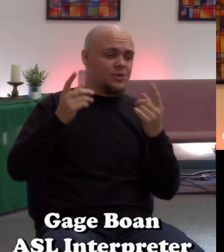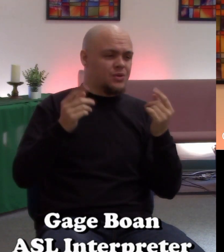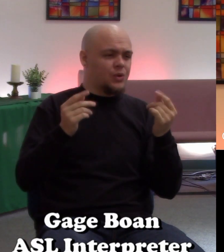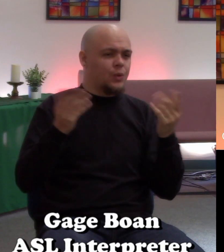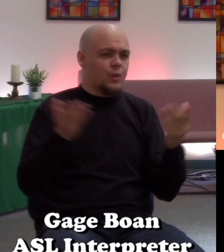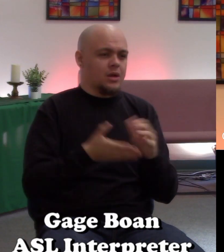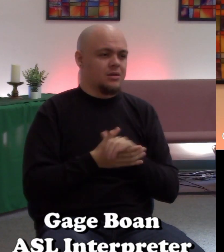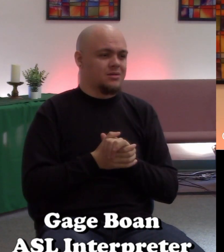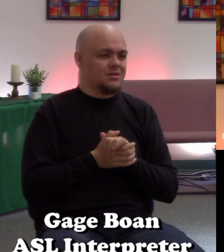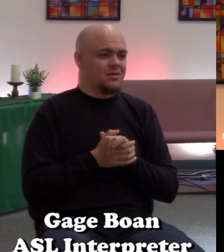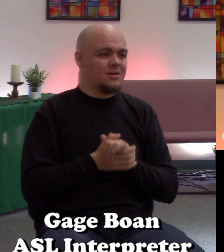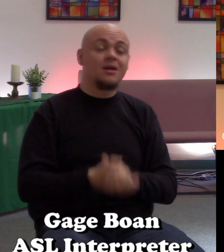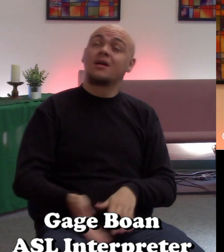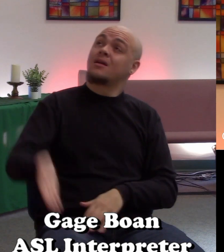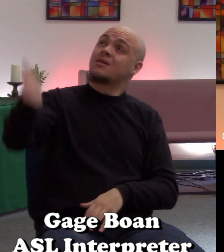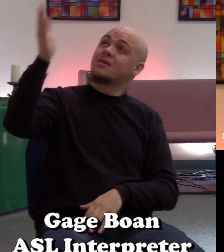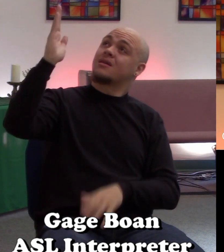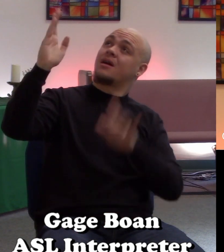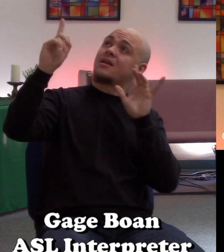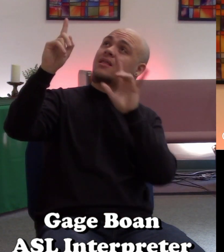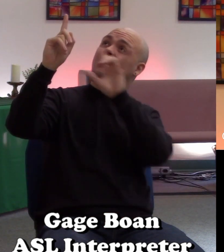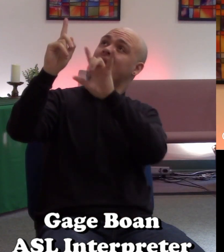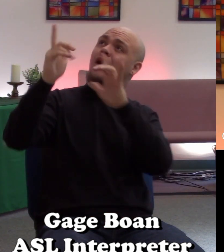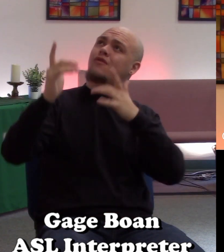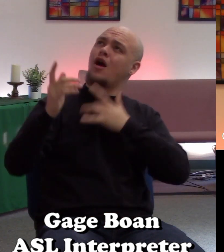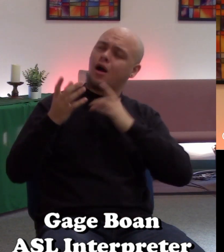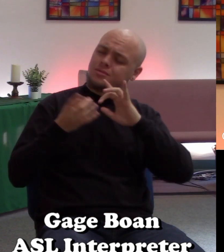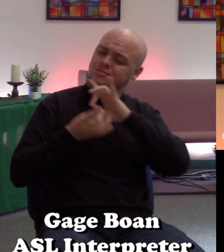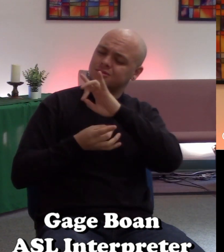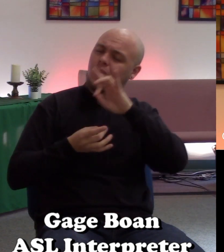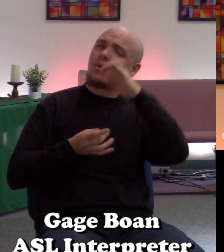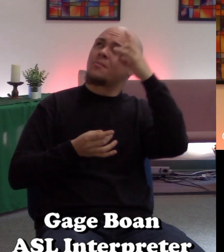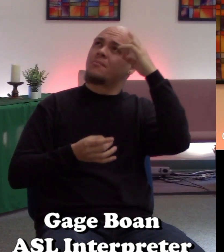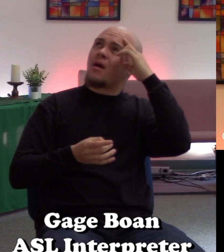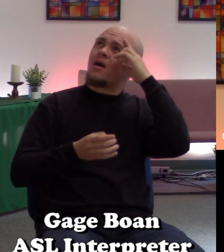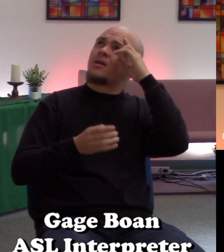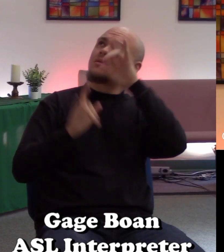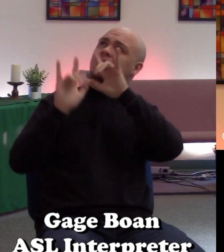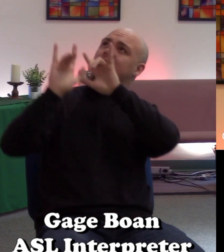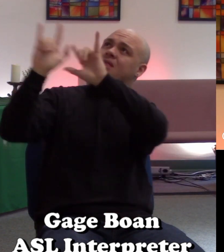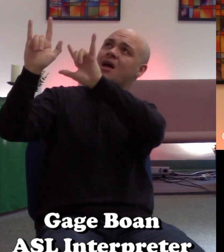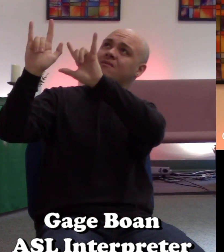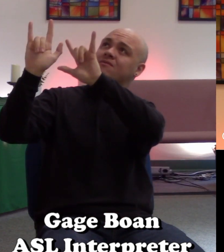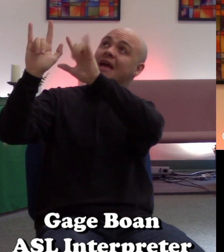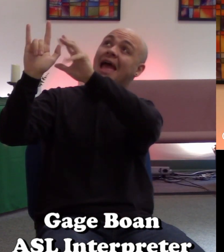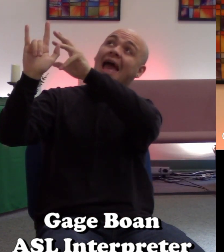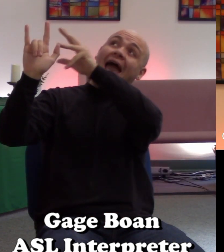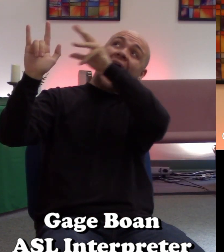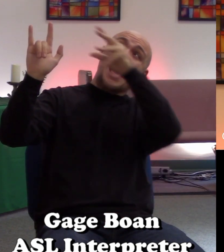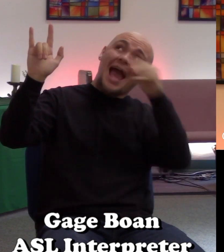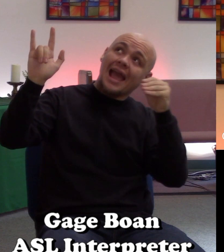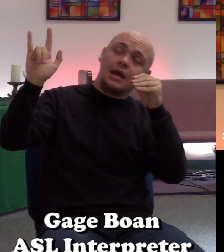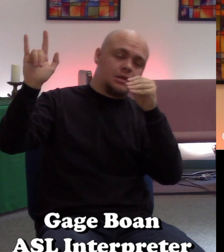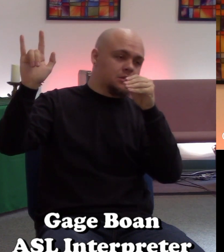No, the will of the Father is to do what? To love the Lord thy God with all thy heart and all thy soul and all thy